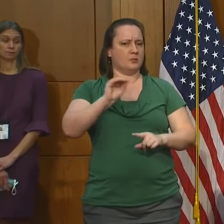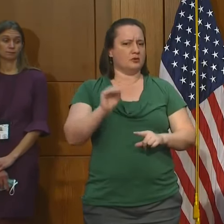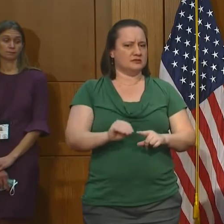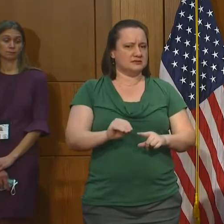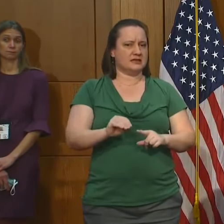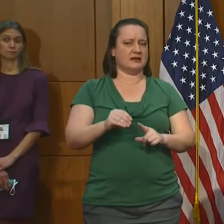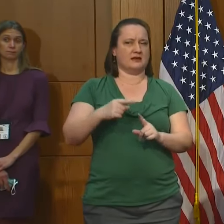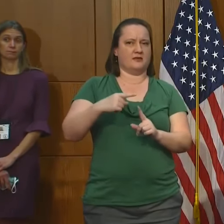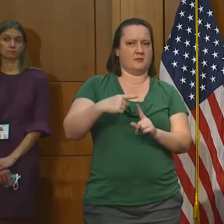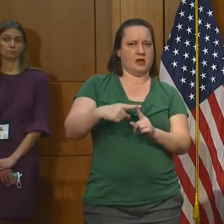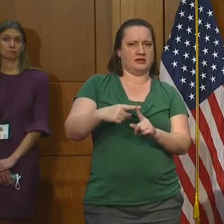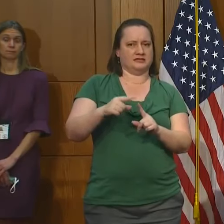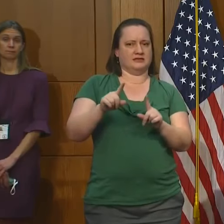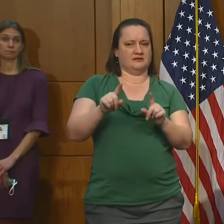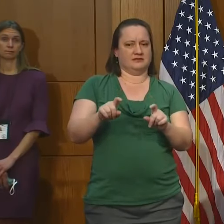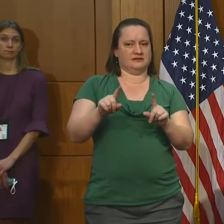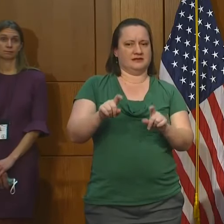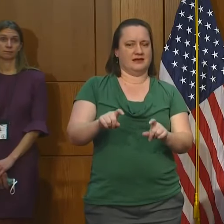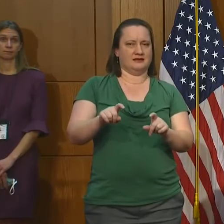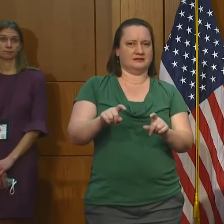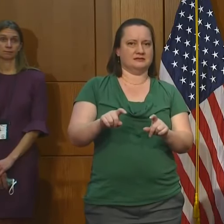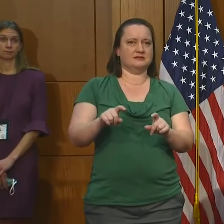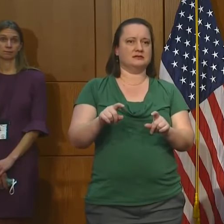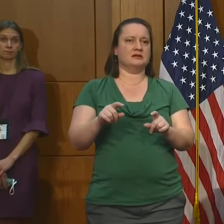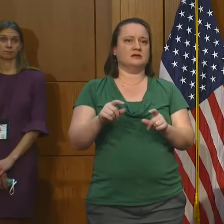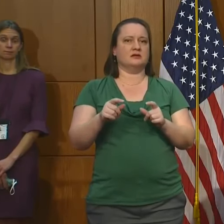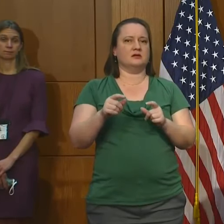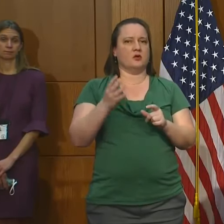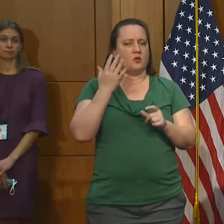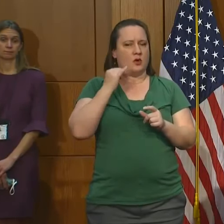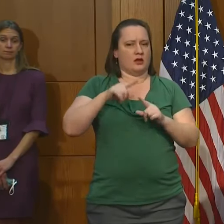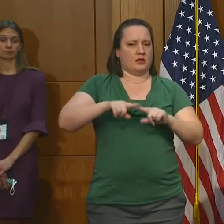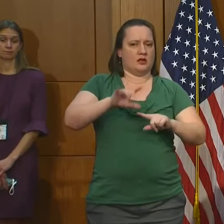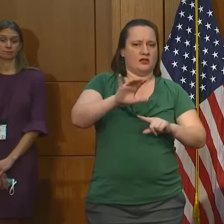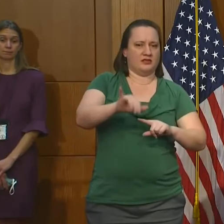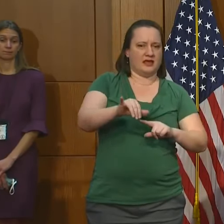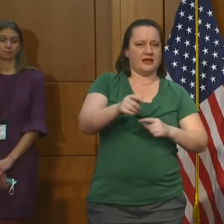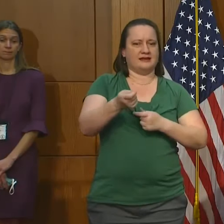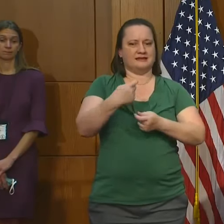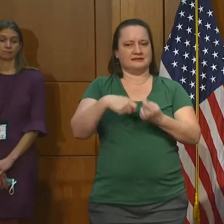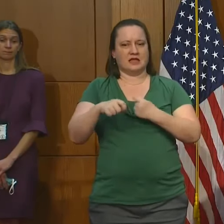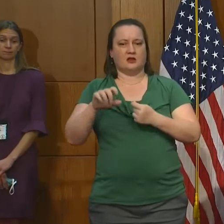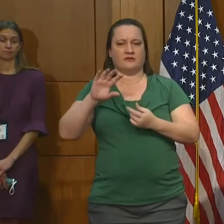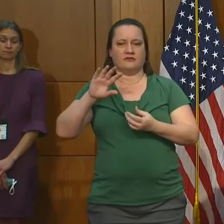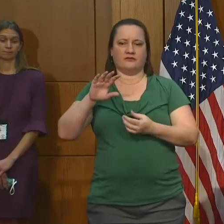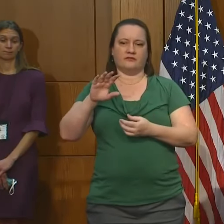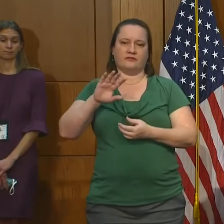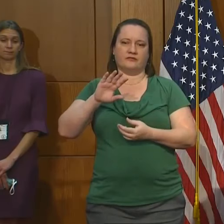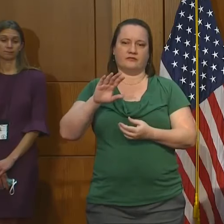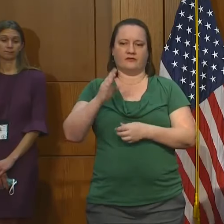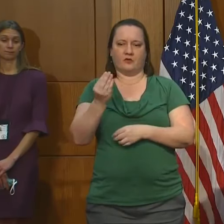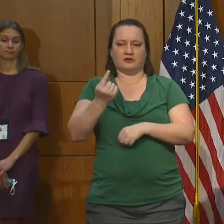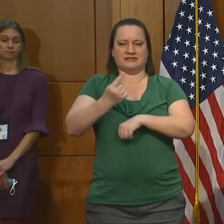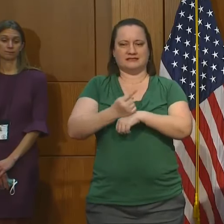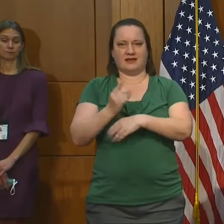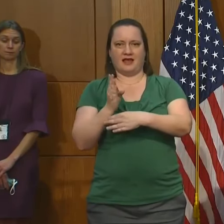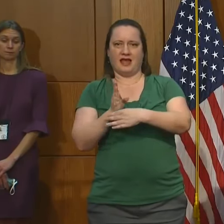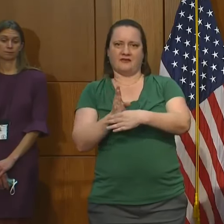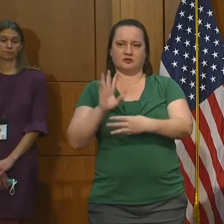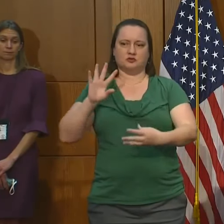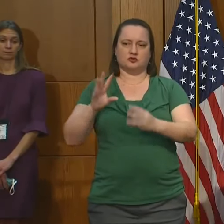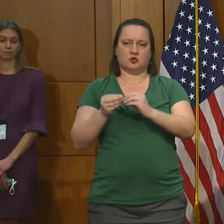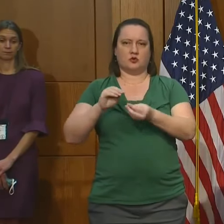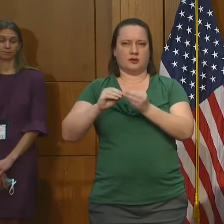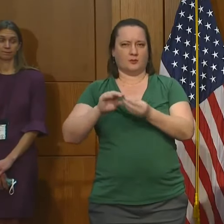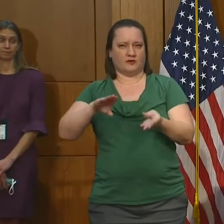as opposed to other metrics like a 14-day decline in total cases and deaths? I mean, I've heard from experts that that rate is largely dependent on the